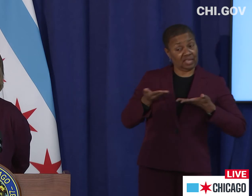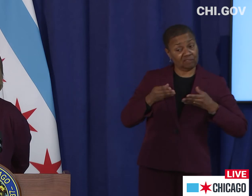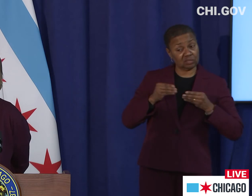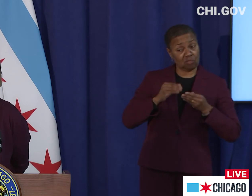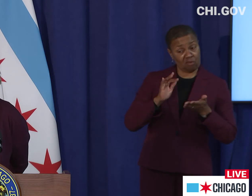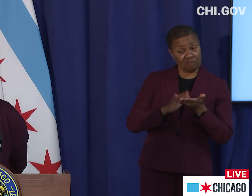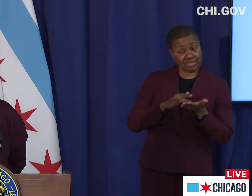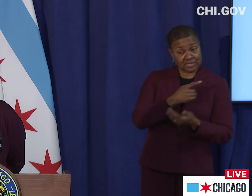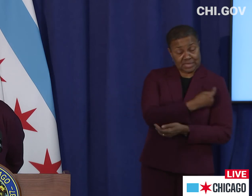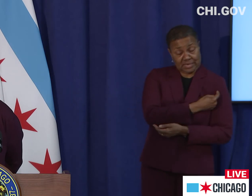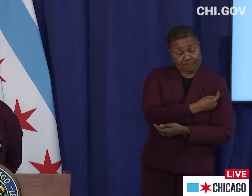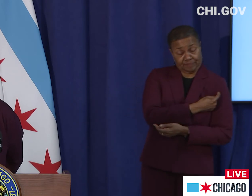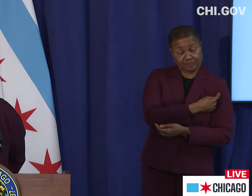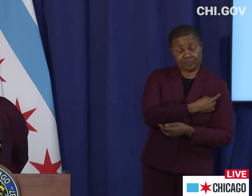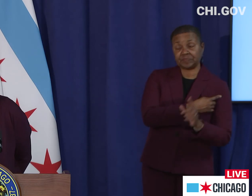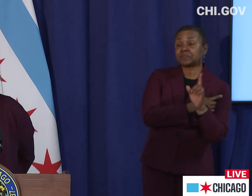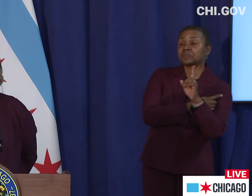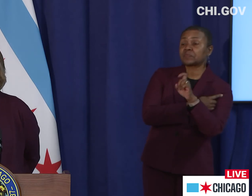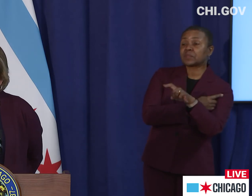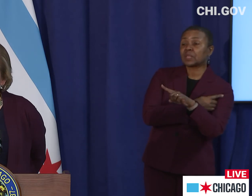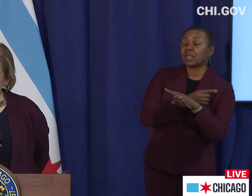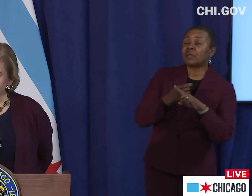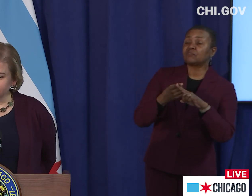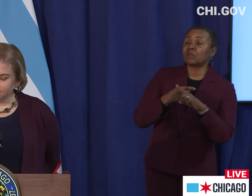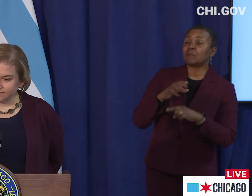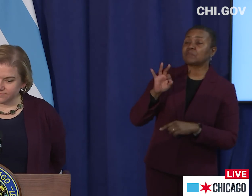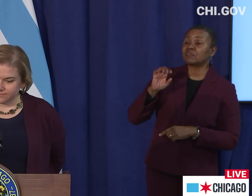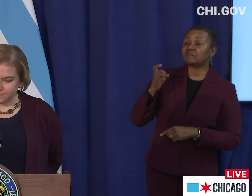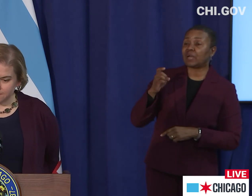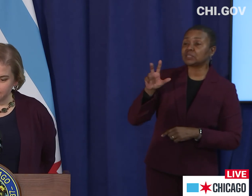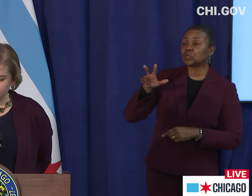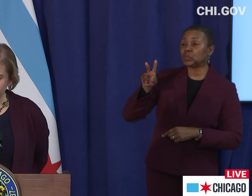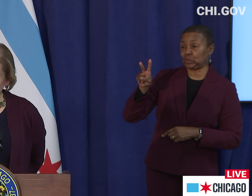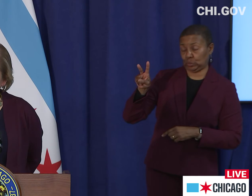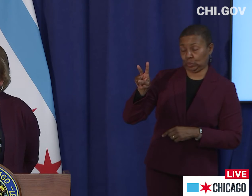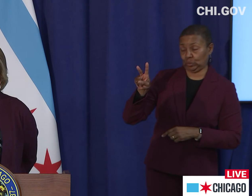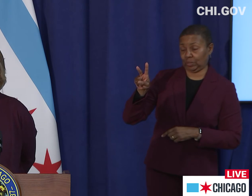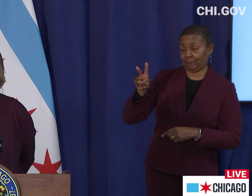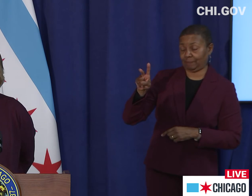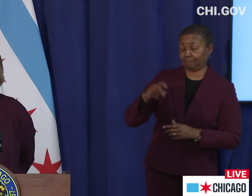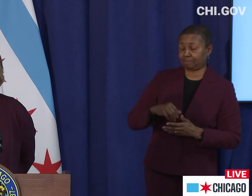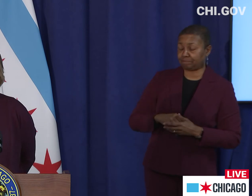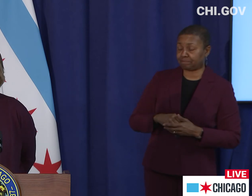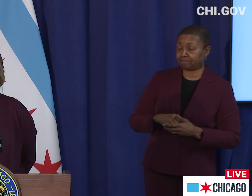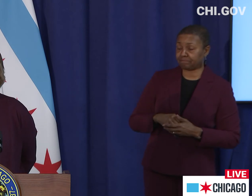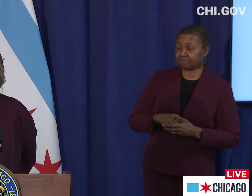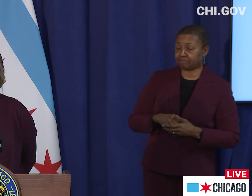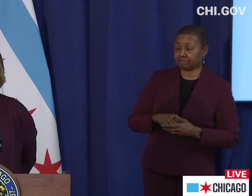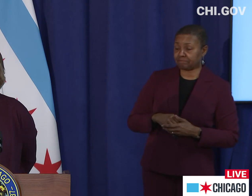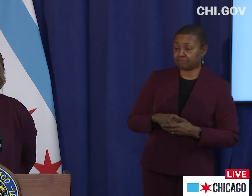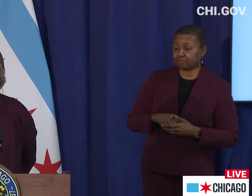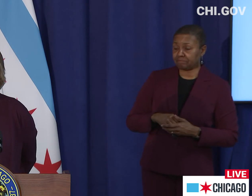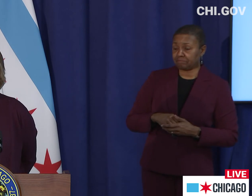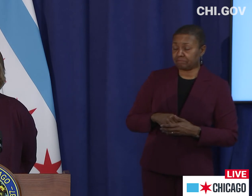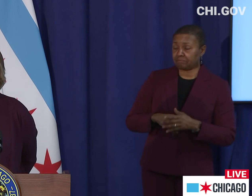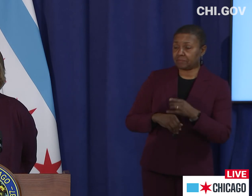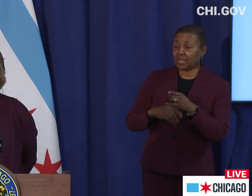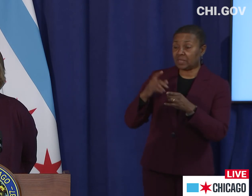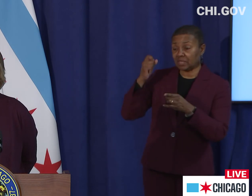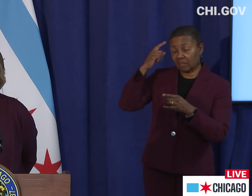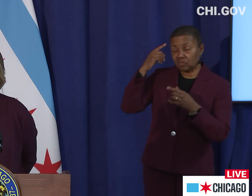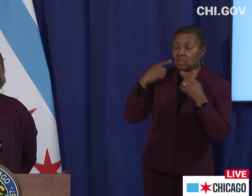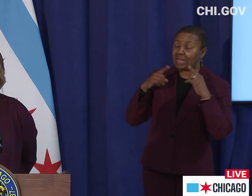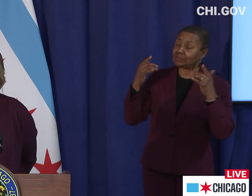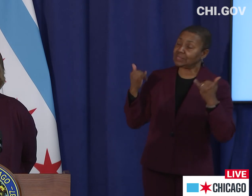And Doctor, this question comes from Fox 32, and the governor